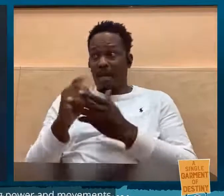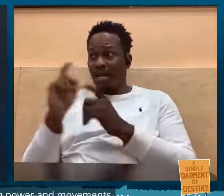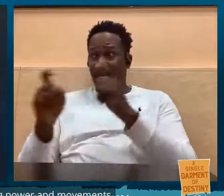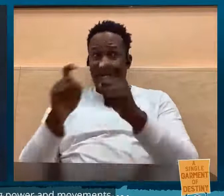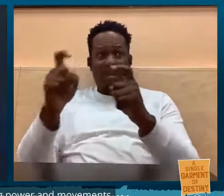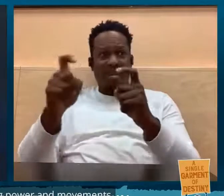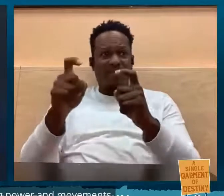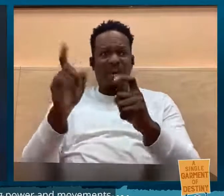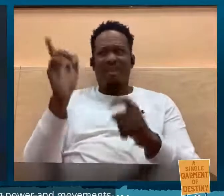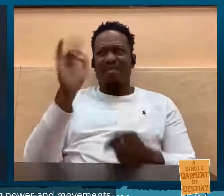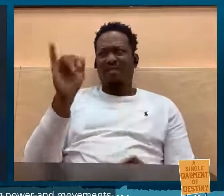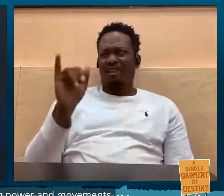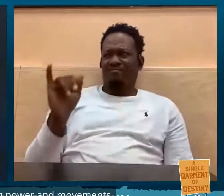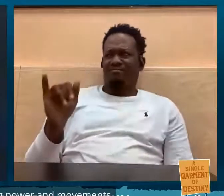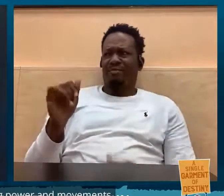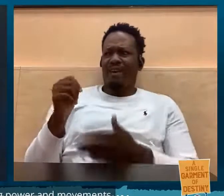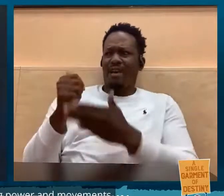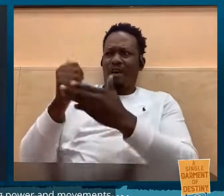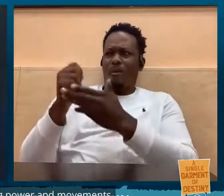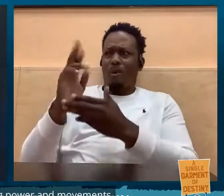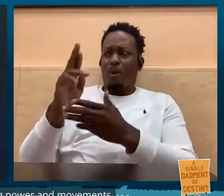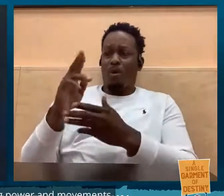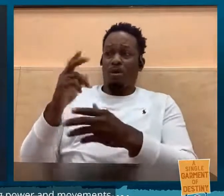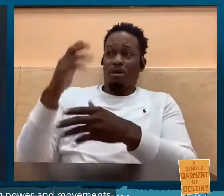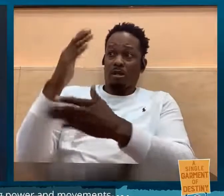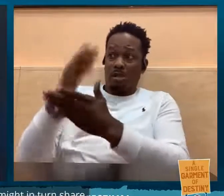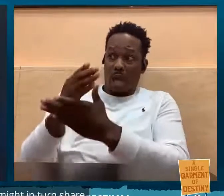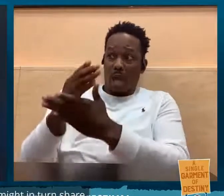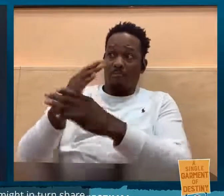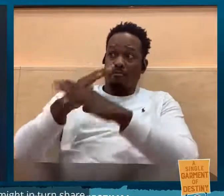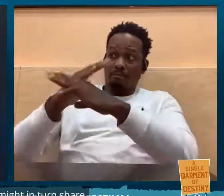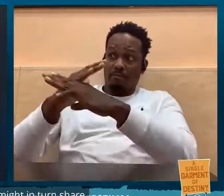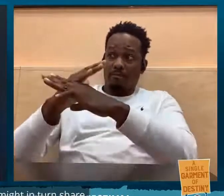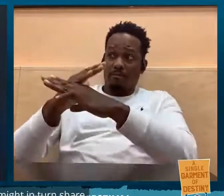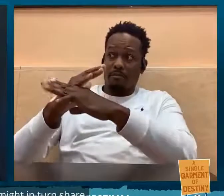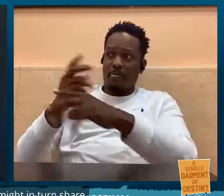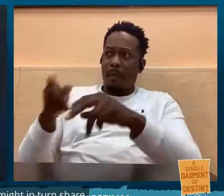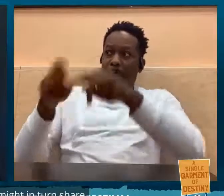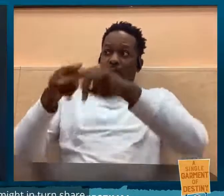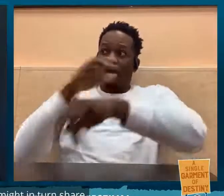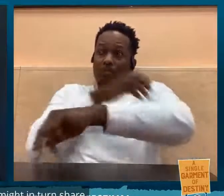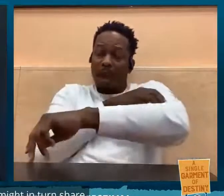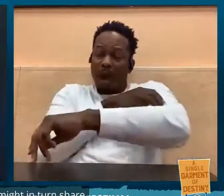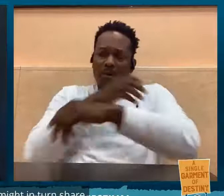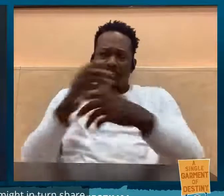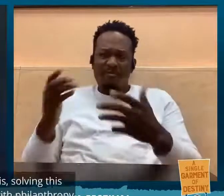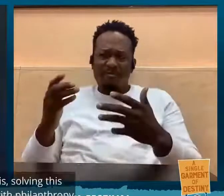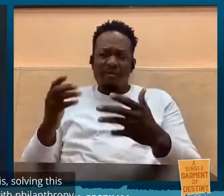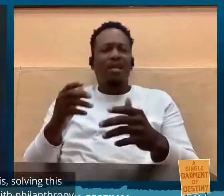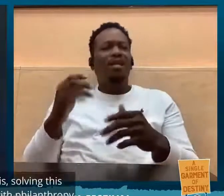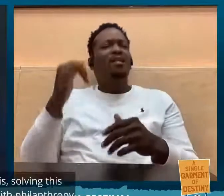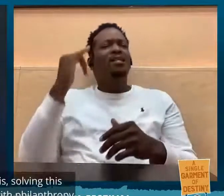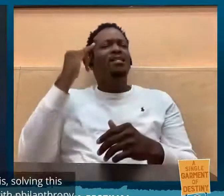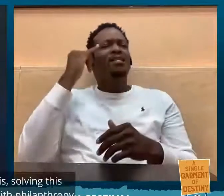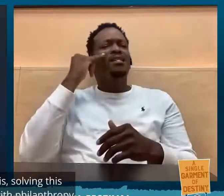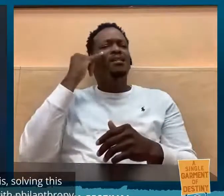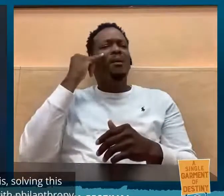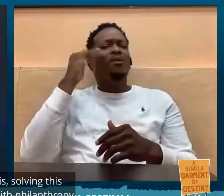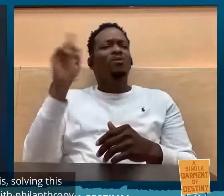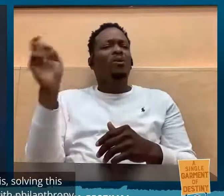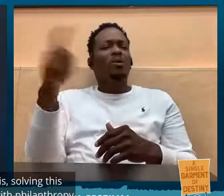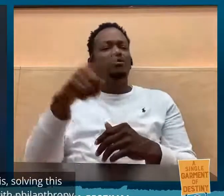or hindering, building power, and movements. If each of you might in turn share, why is